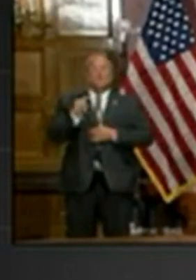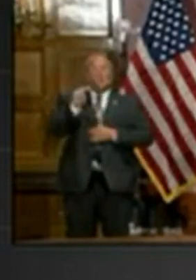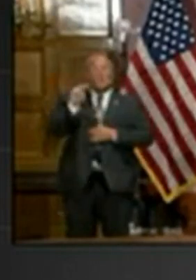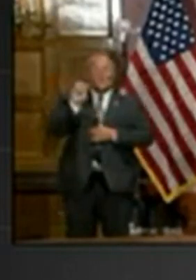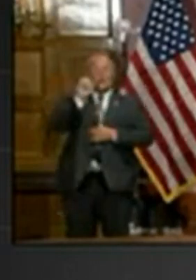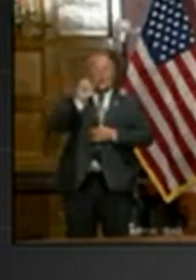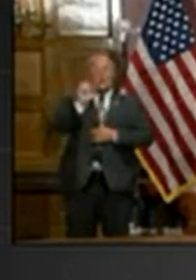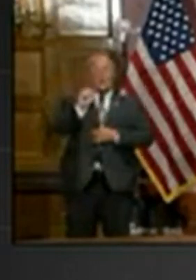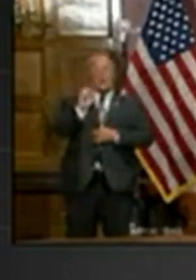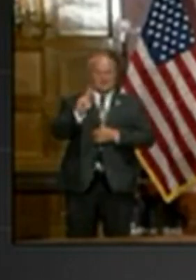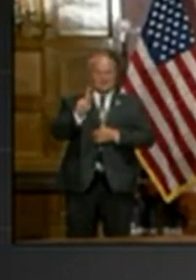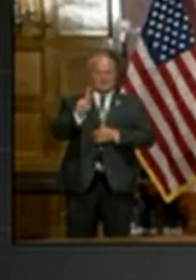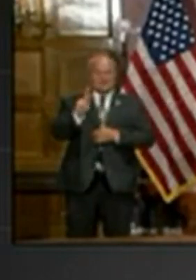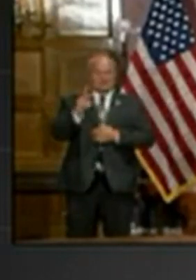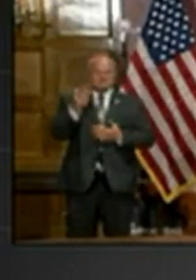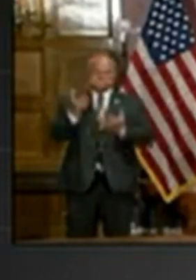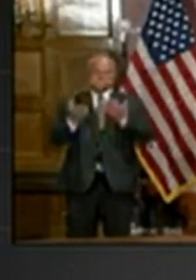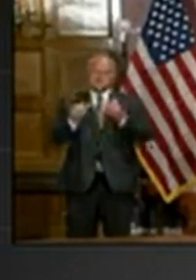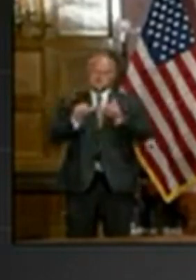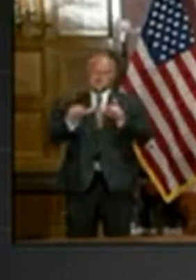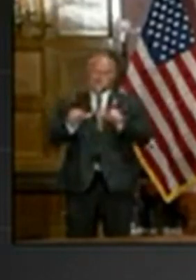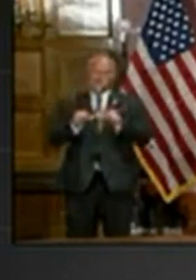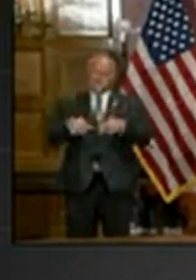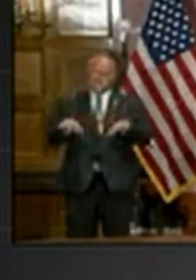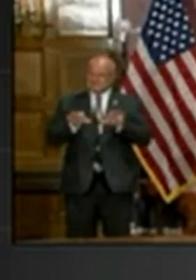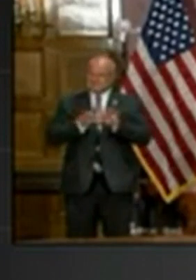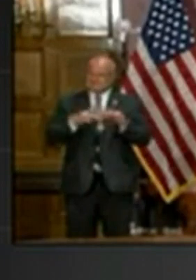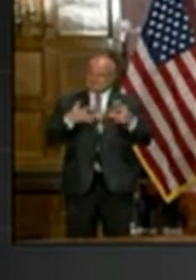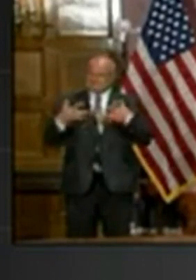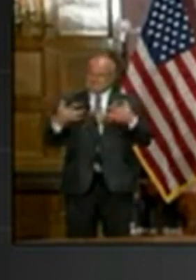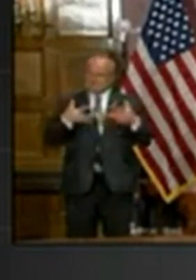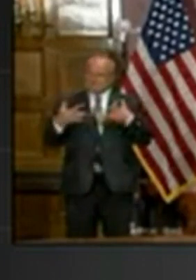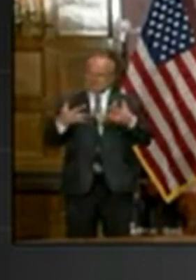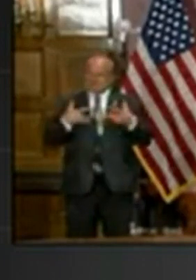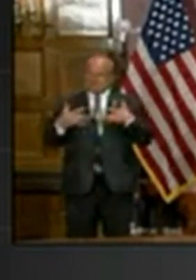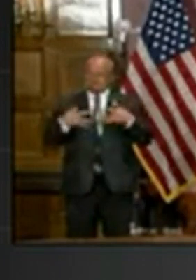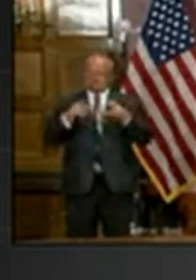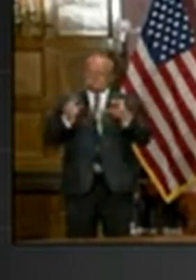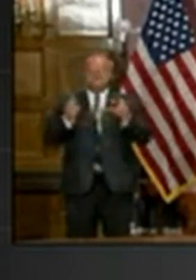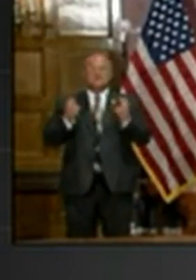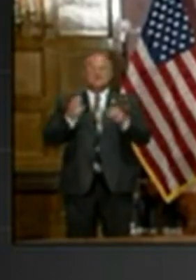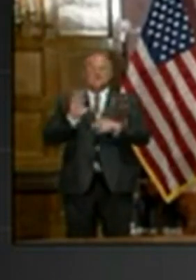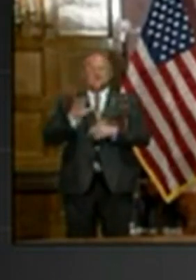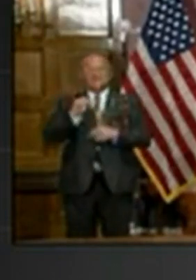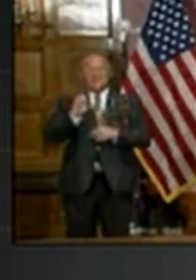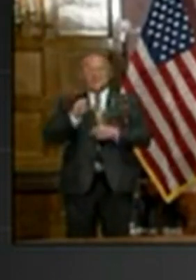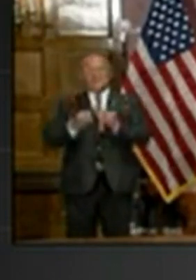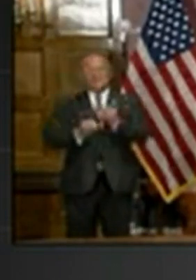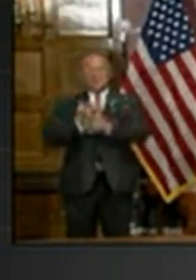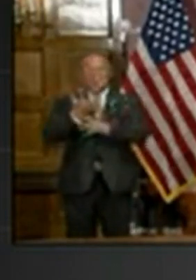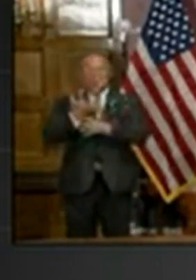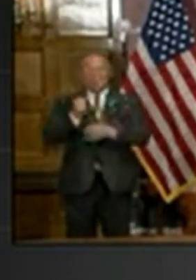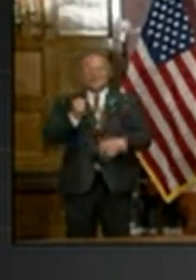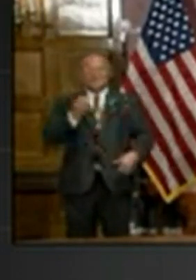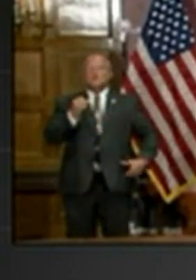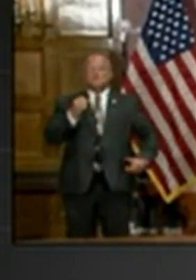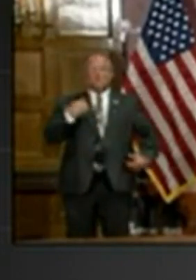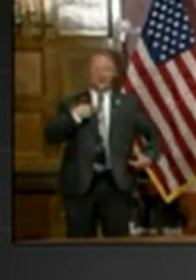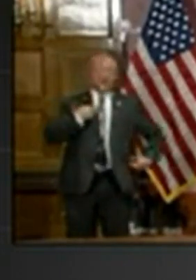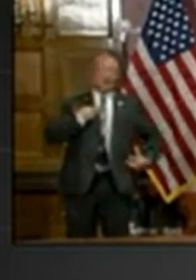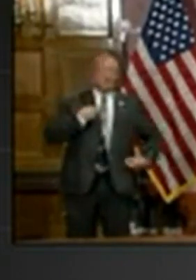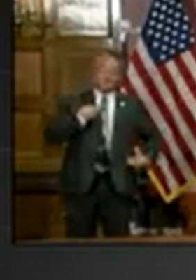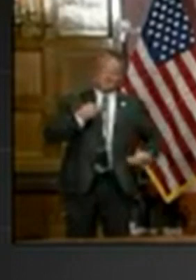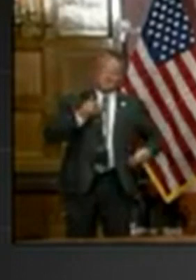Northeast Arkansas, and that's probably the area of significant concern in terms of their case growth. And so I